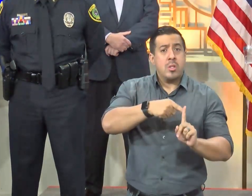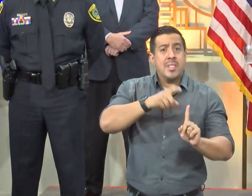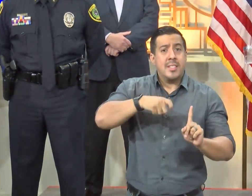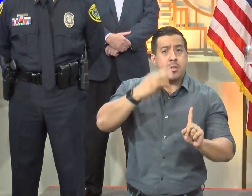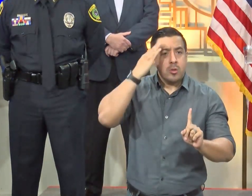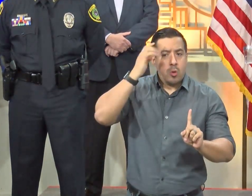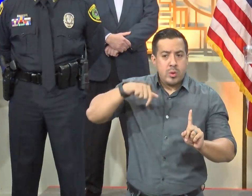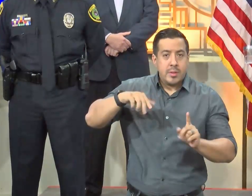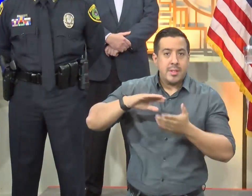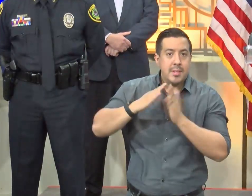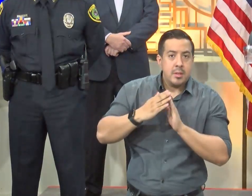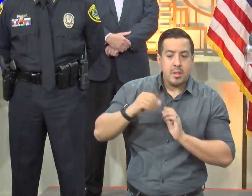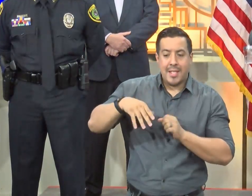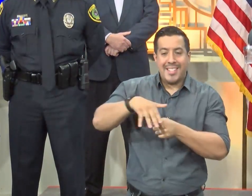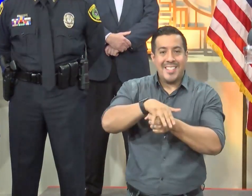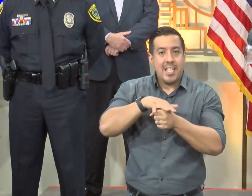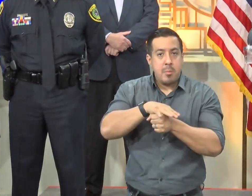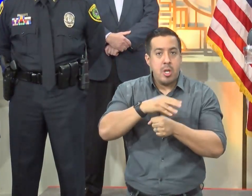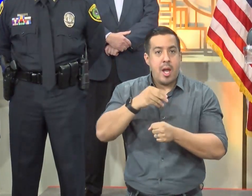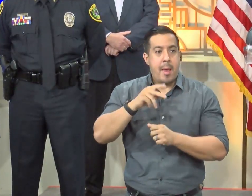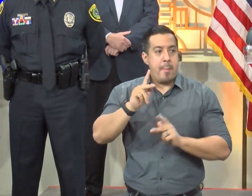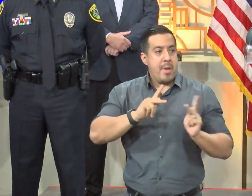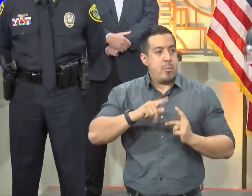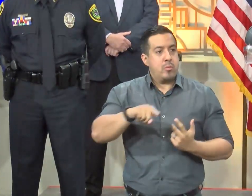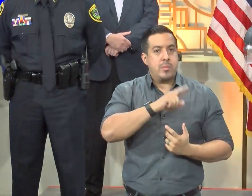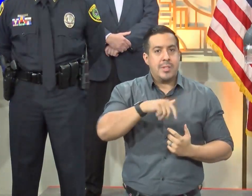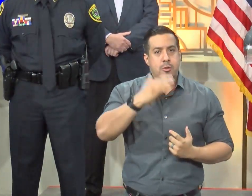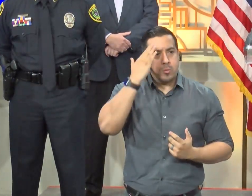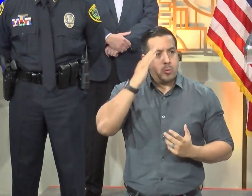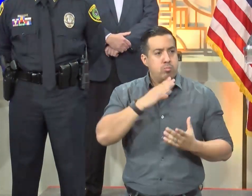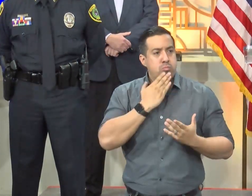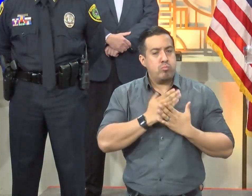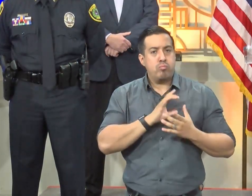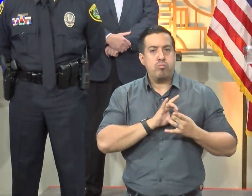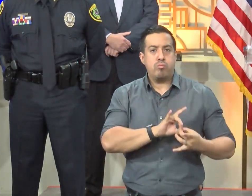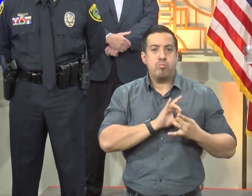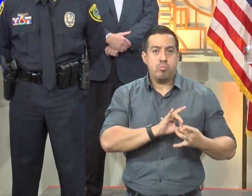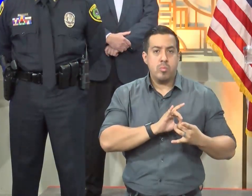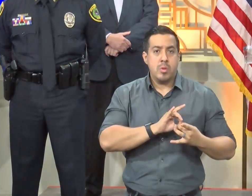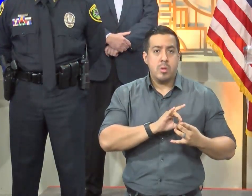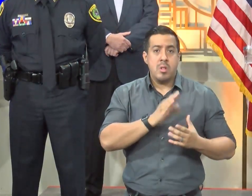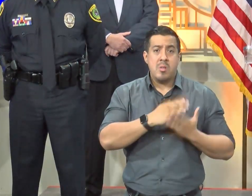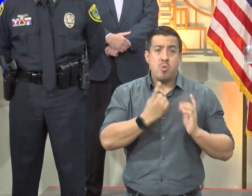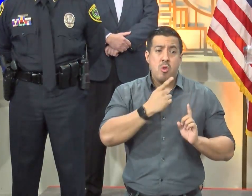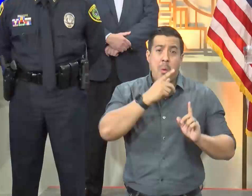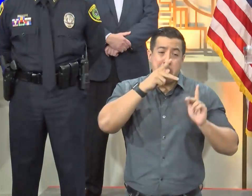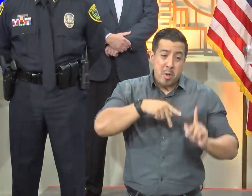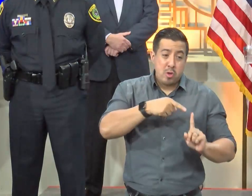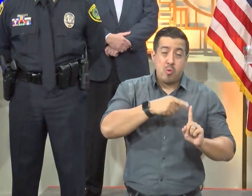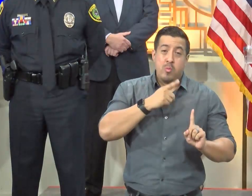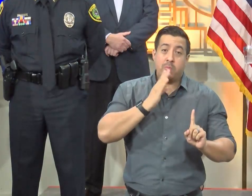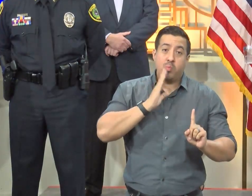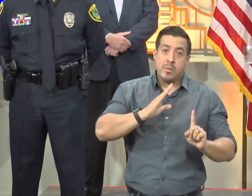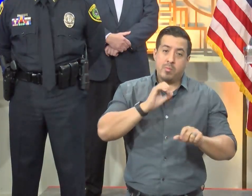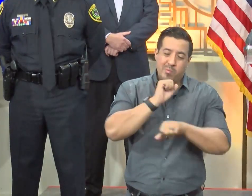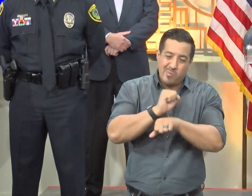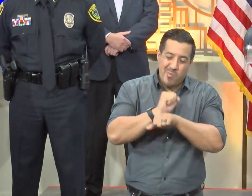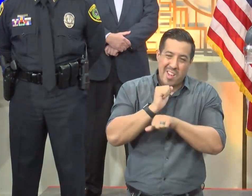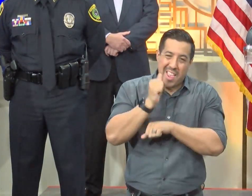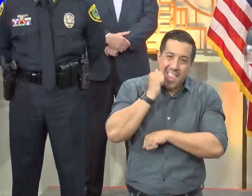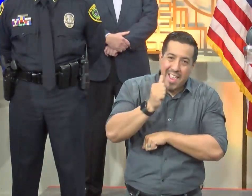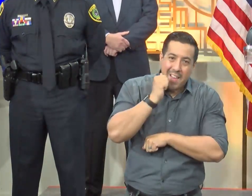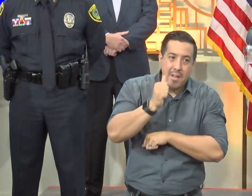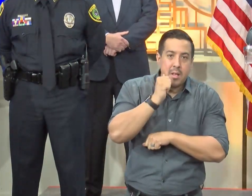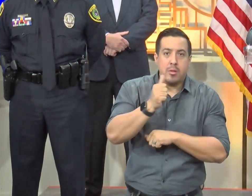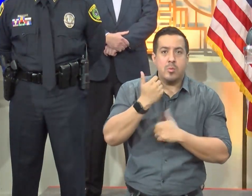its neighborhoods, and its people. Someone who would work every single day to